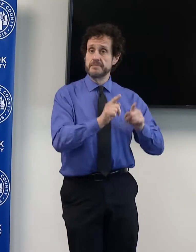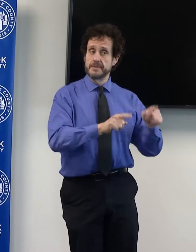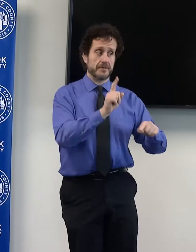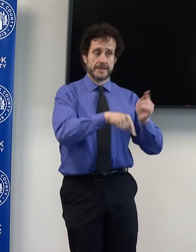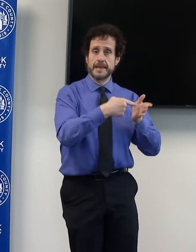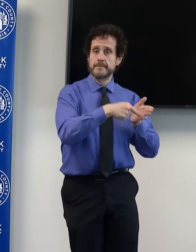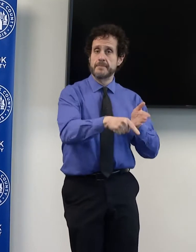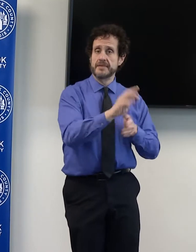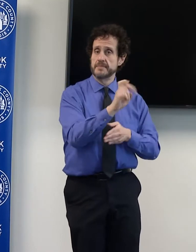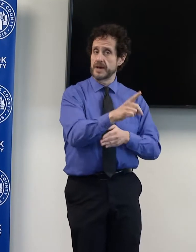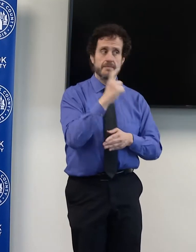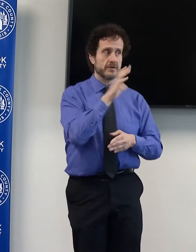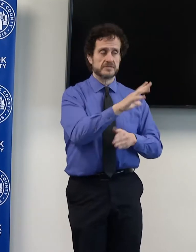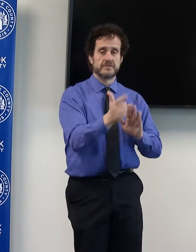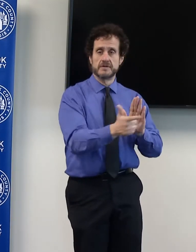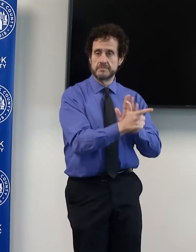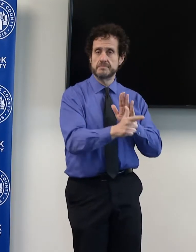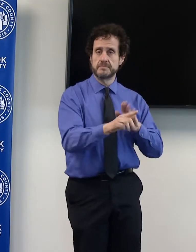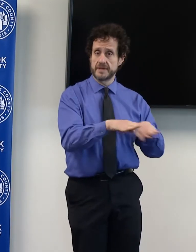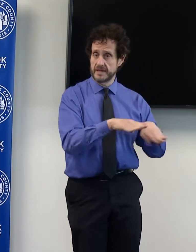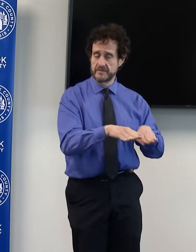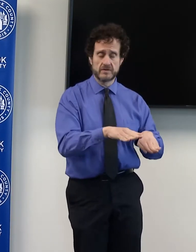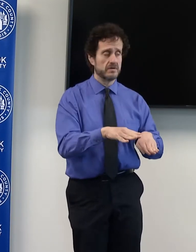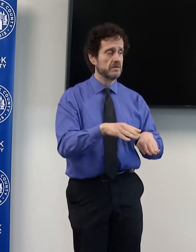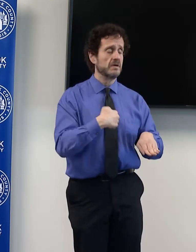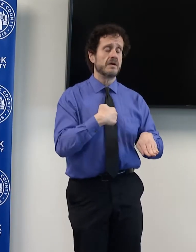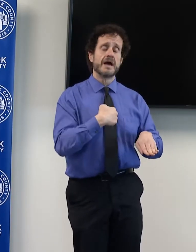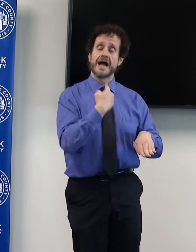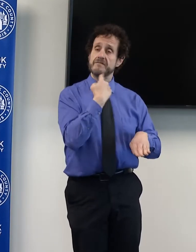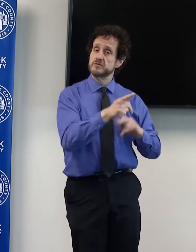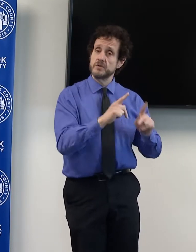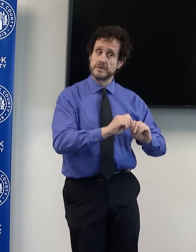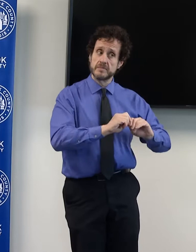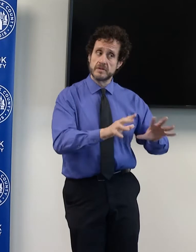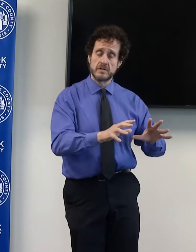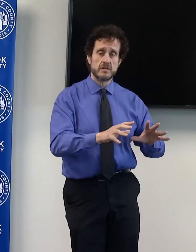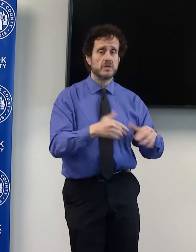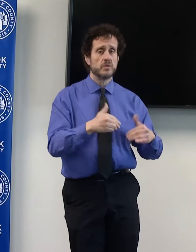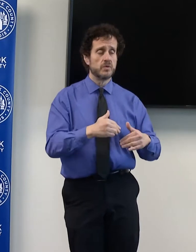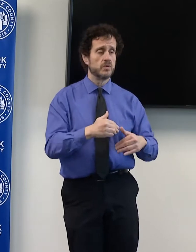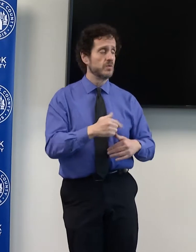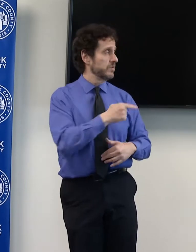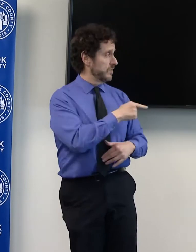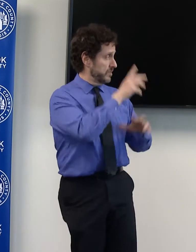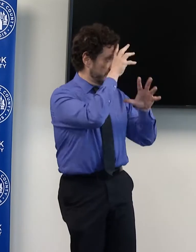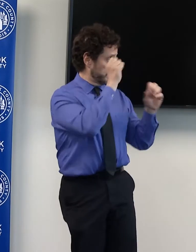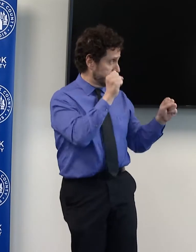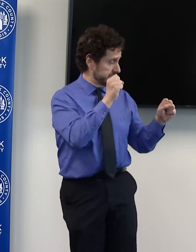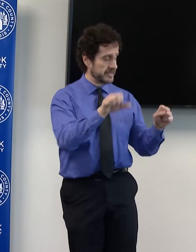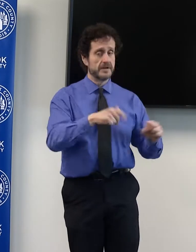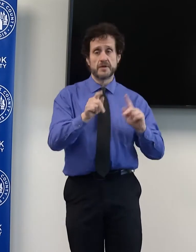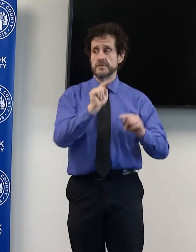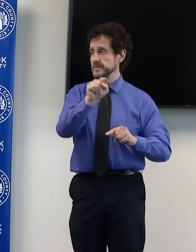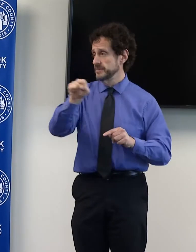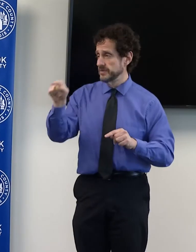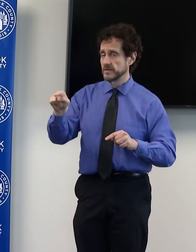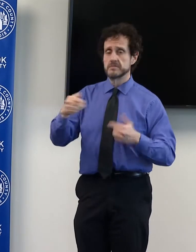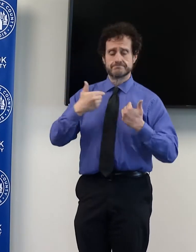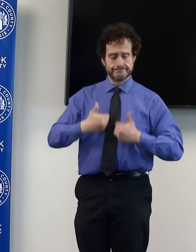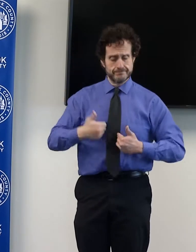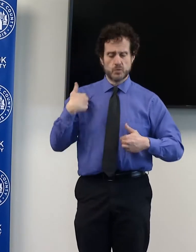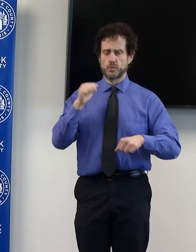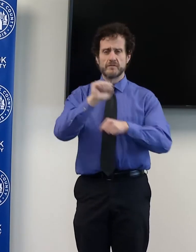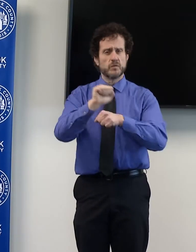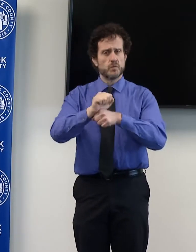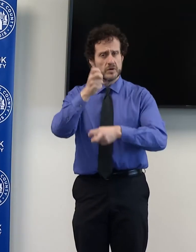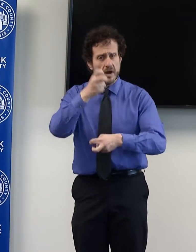actions. I've made it clear to people, there has been tremendous work done by Tony and other folks, myself, to make sure